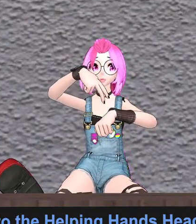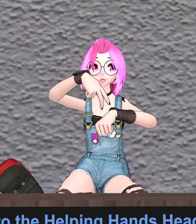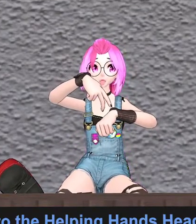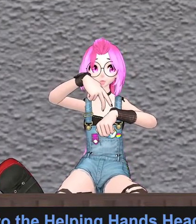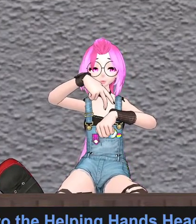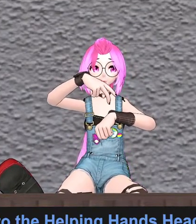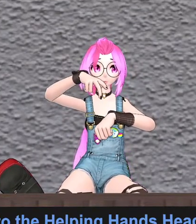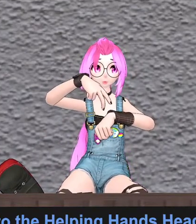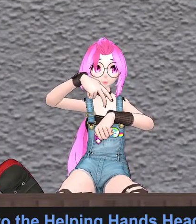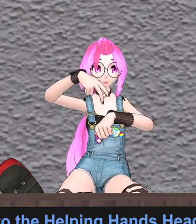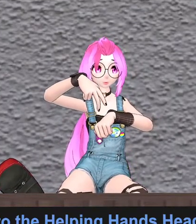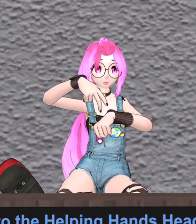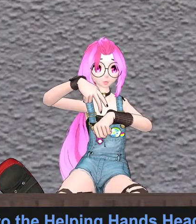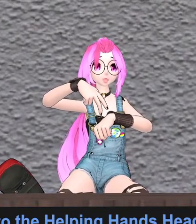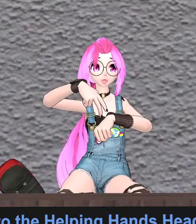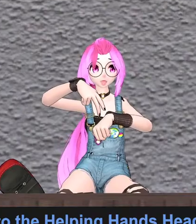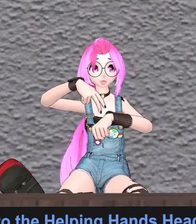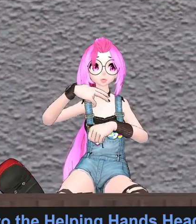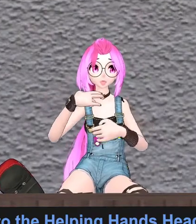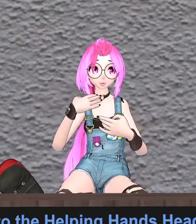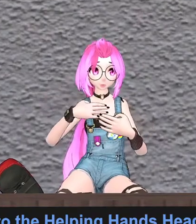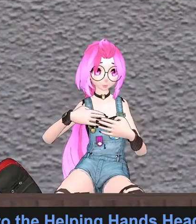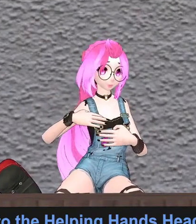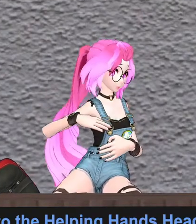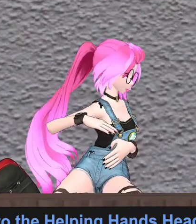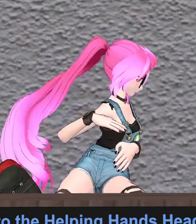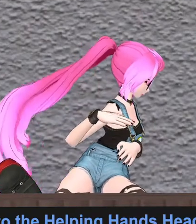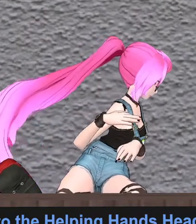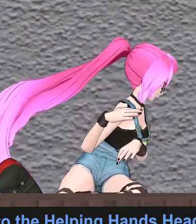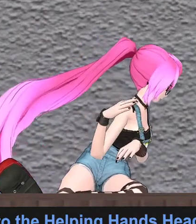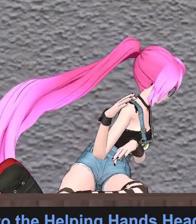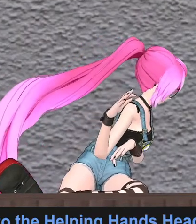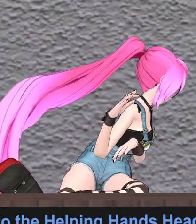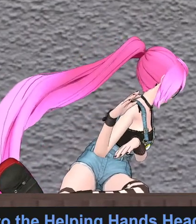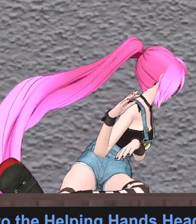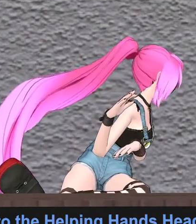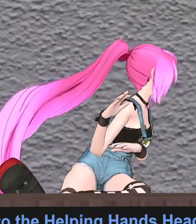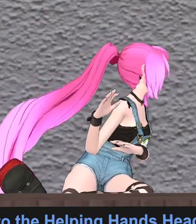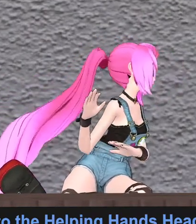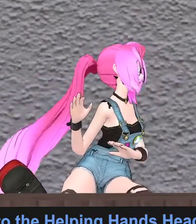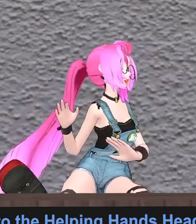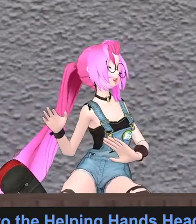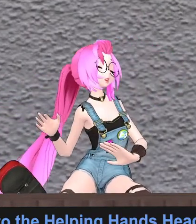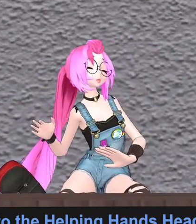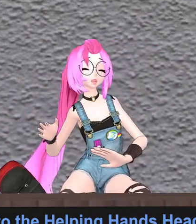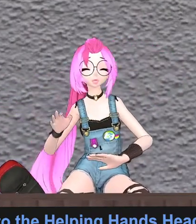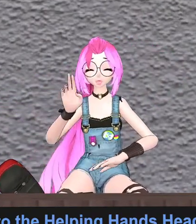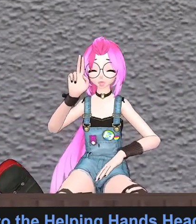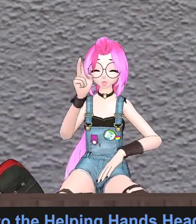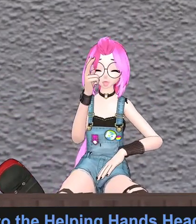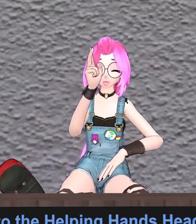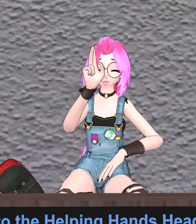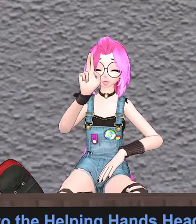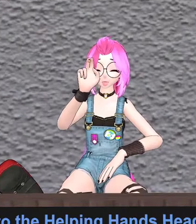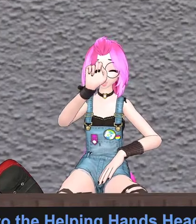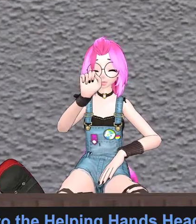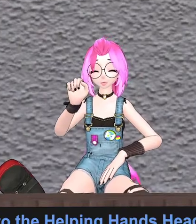Filipino. Philippines. Good. Next one is Russia. Do we have any people